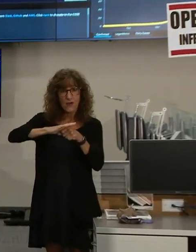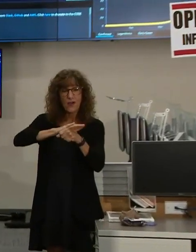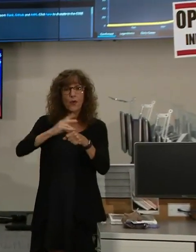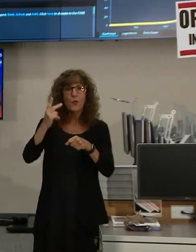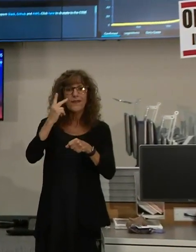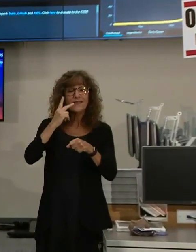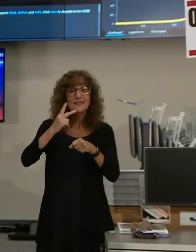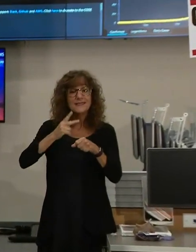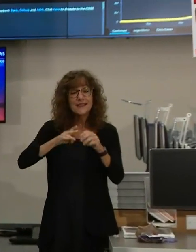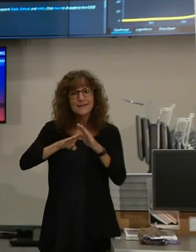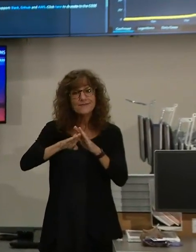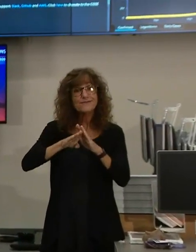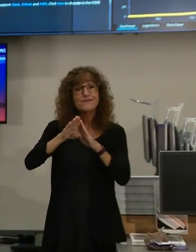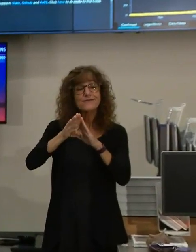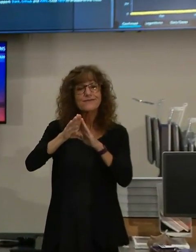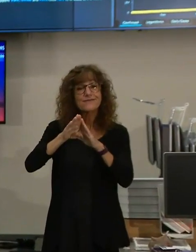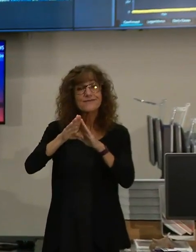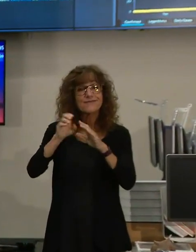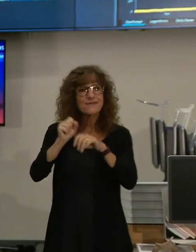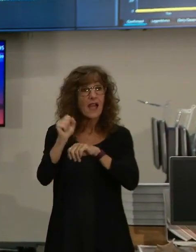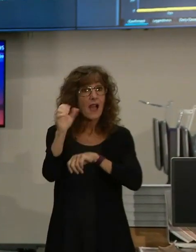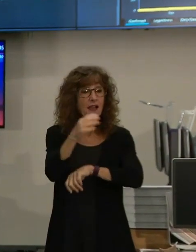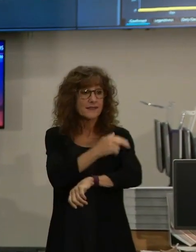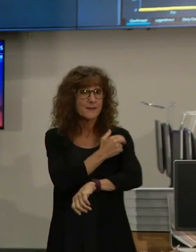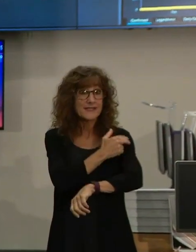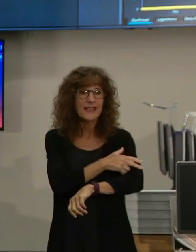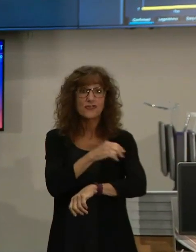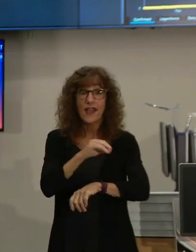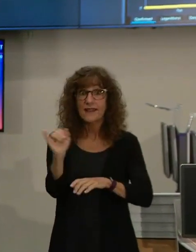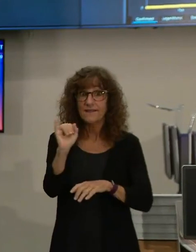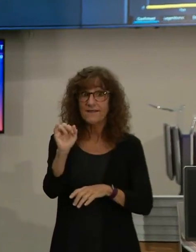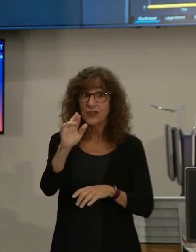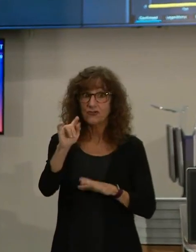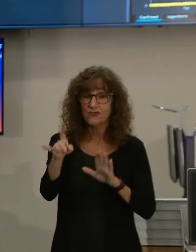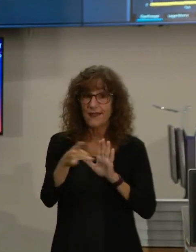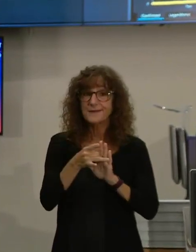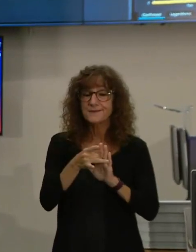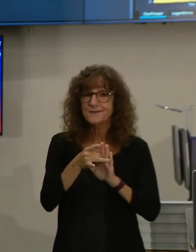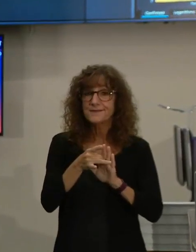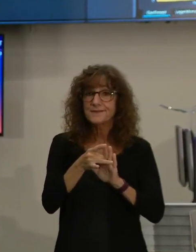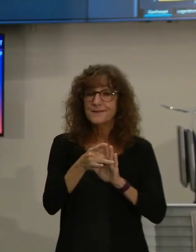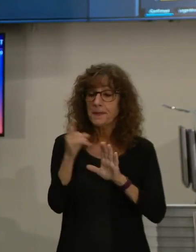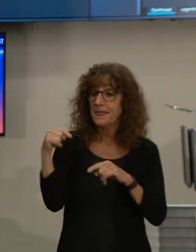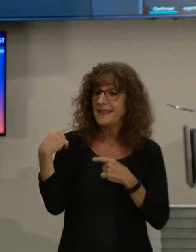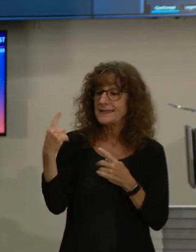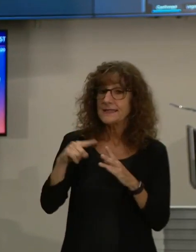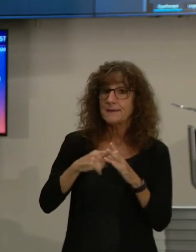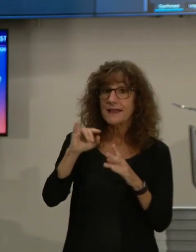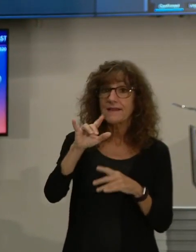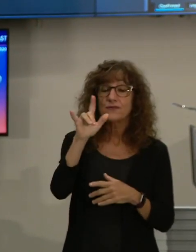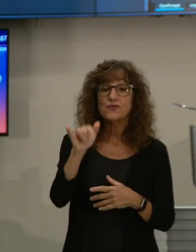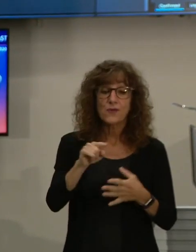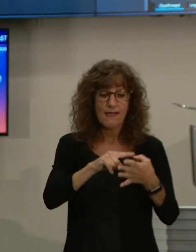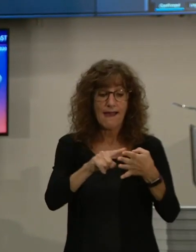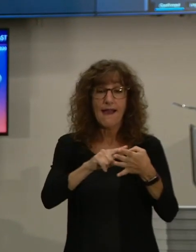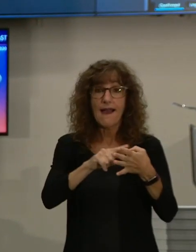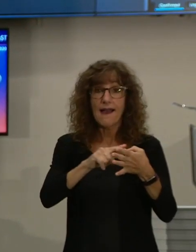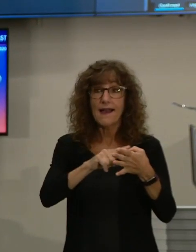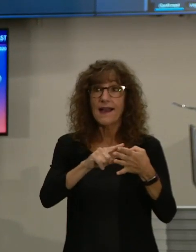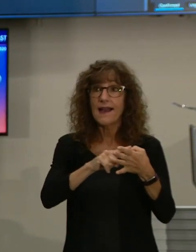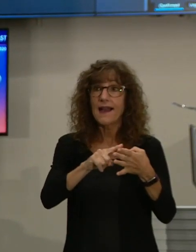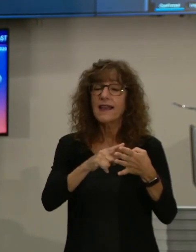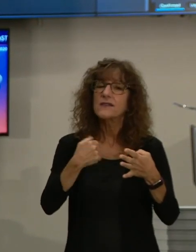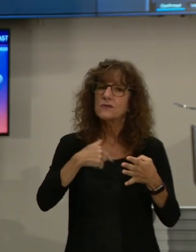an uptick in cases, hospitalizations, and the infection rate. Since the beginning of July, we've had